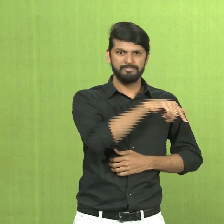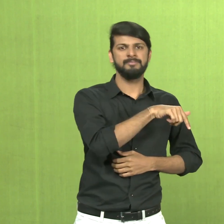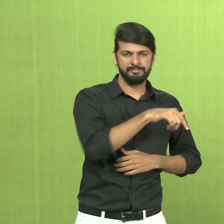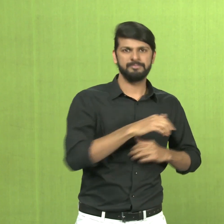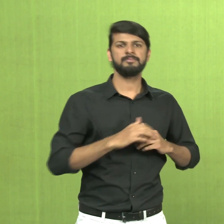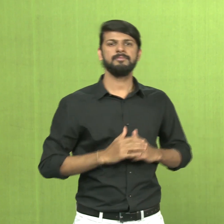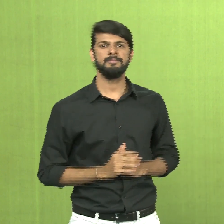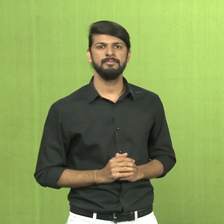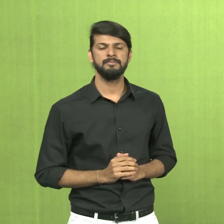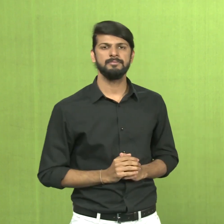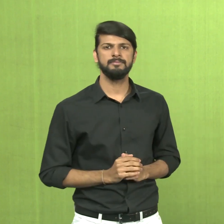father, King Janak.